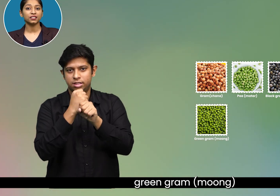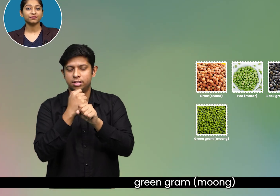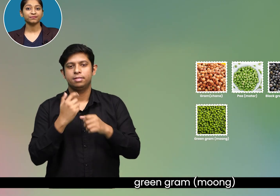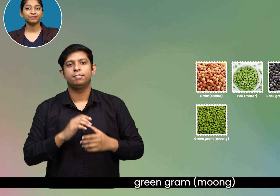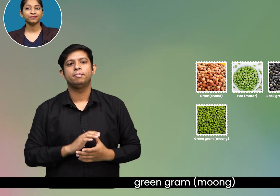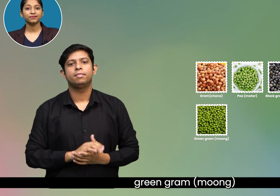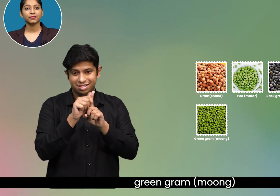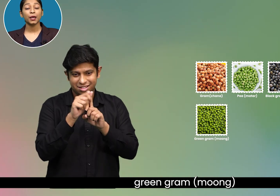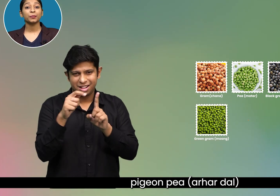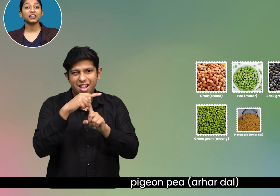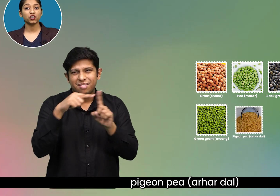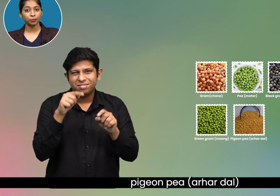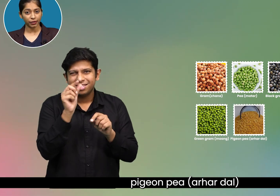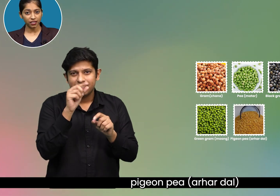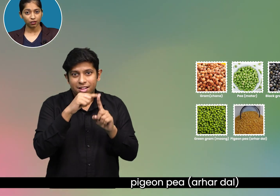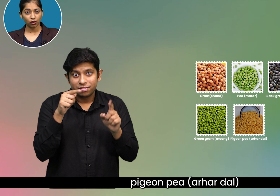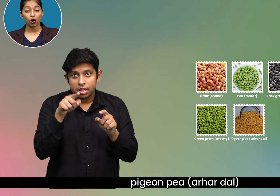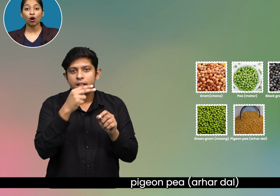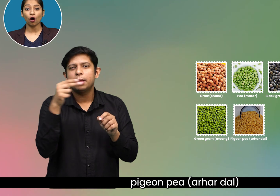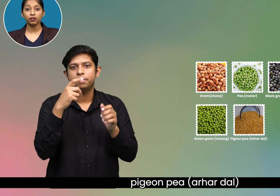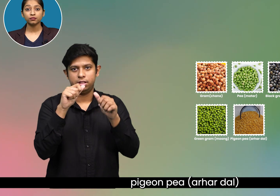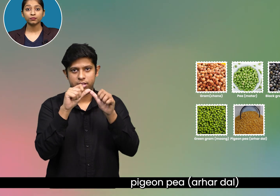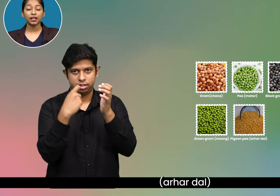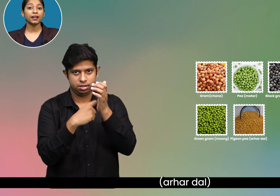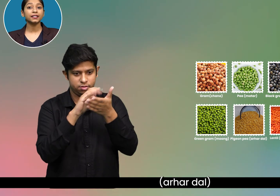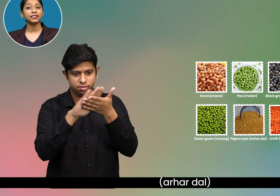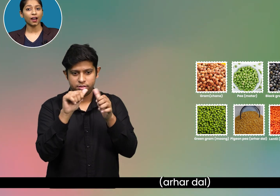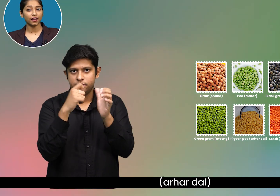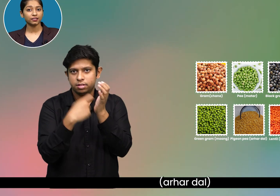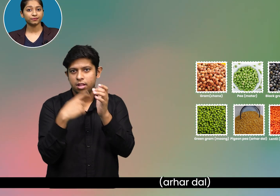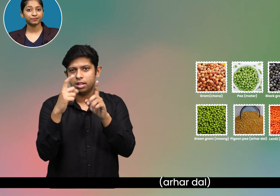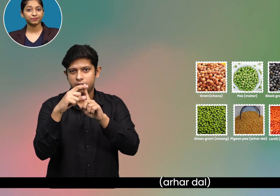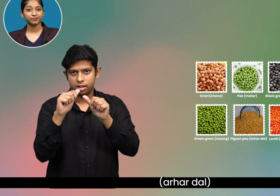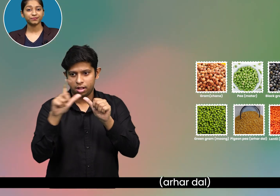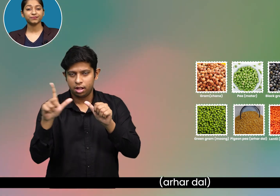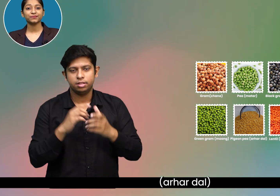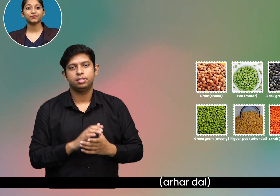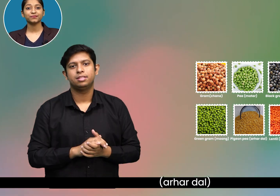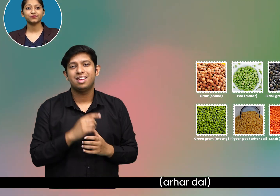moong, pigeon pea or arhar dal,